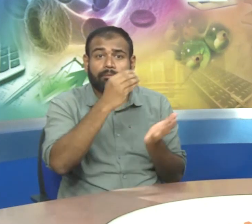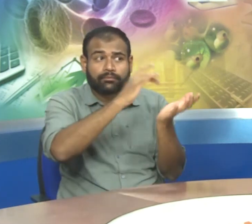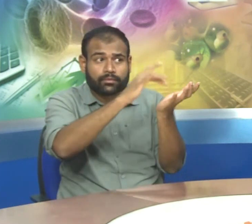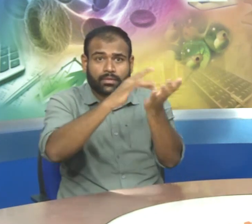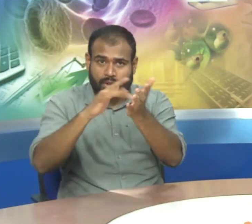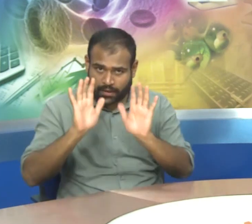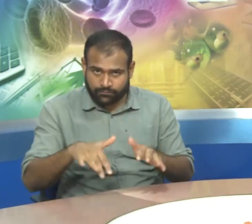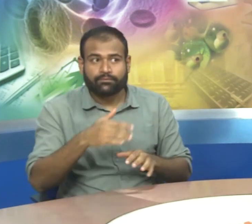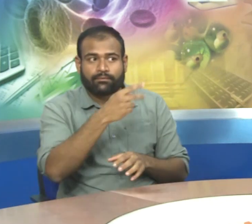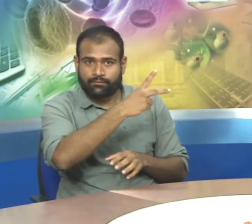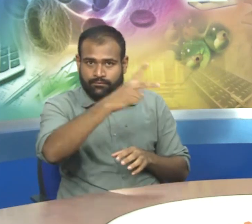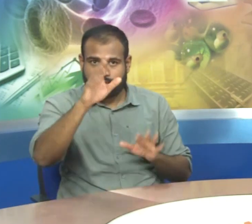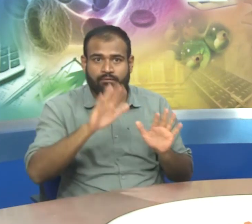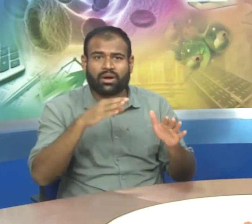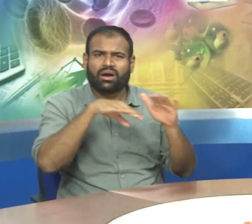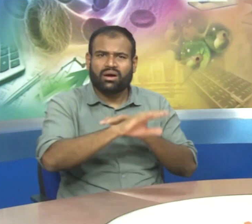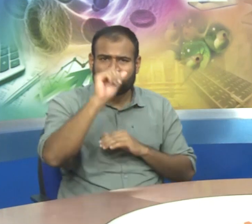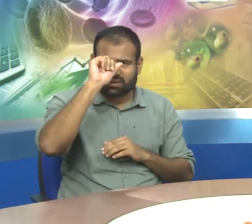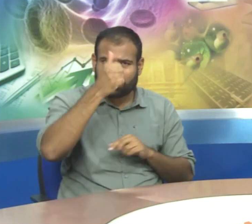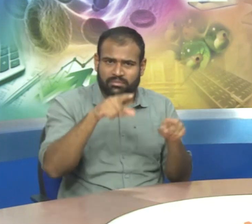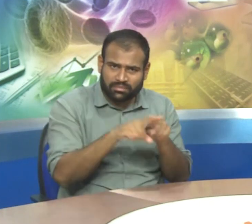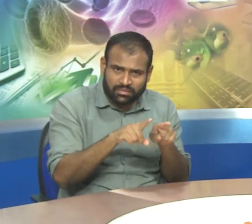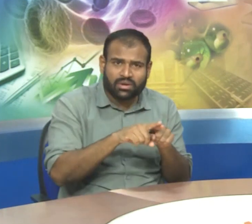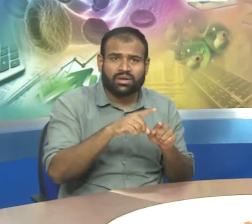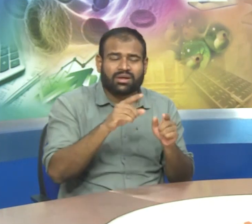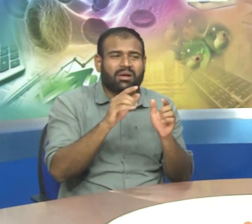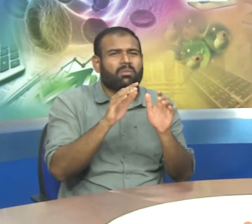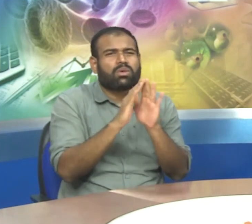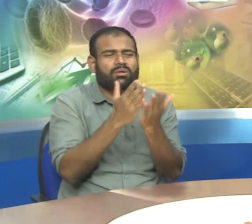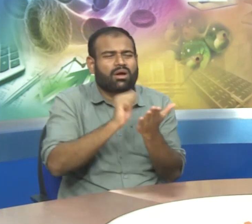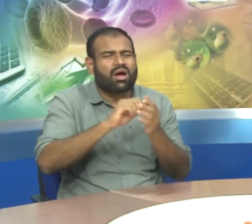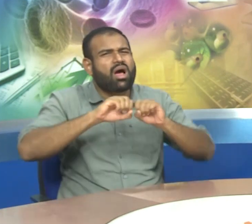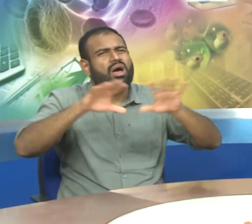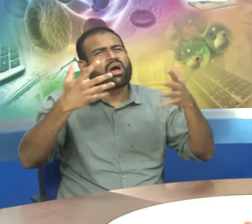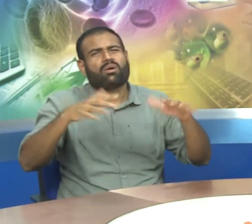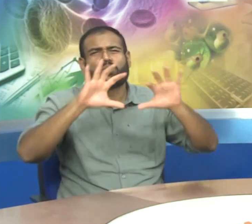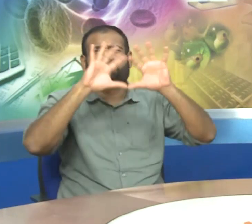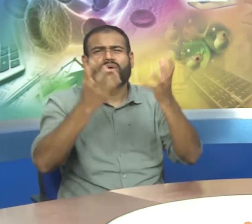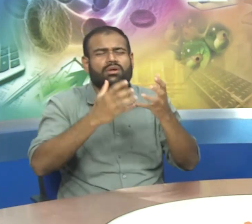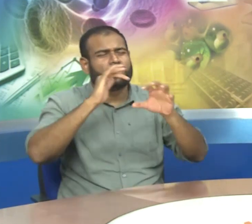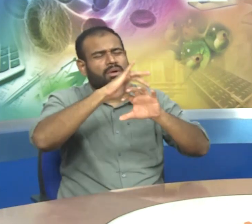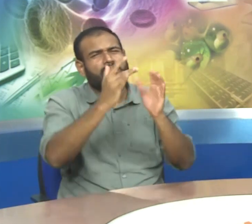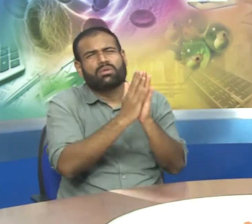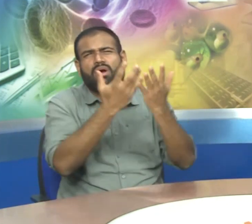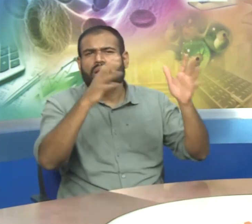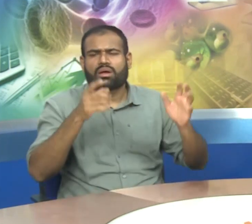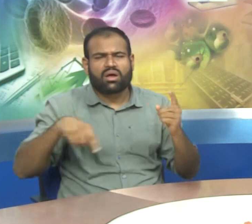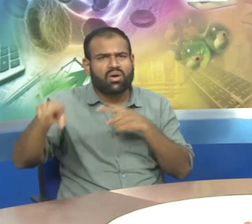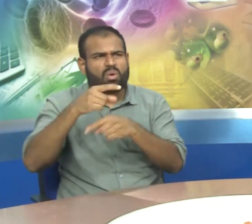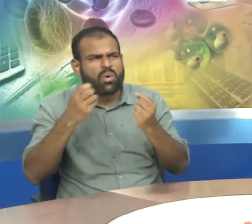A number of libraries and information centers in India offer document delivery service for copies